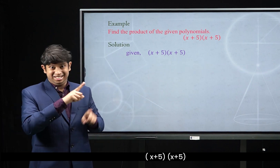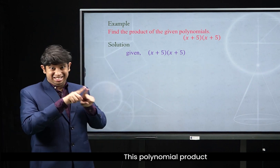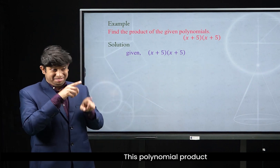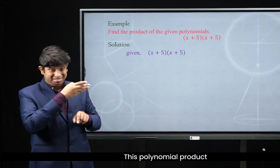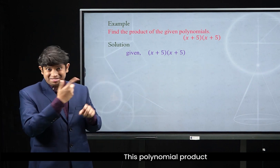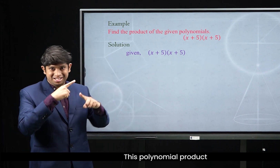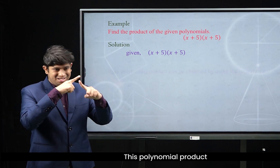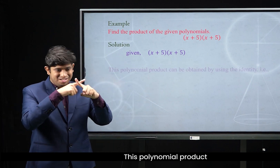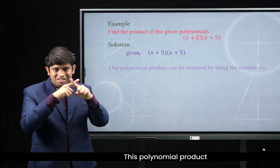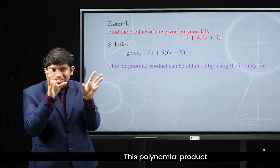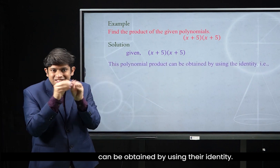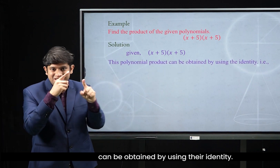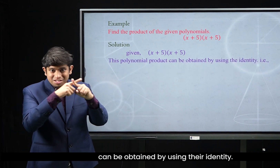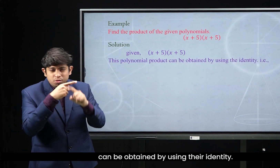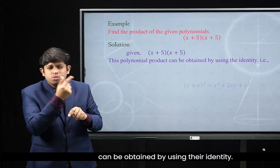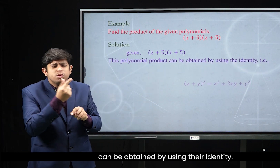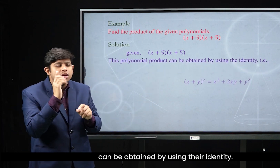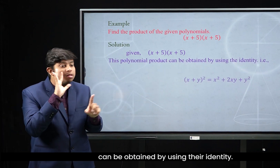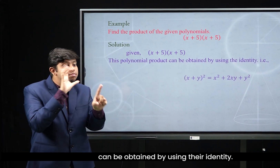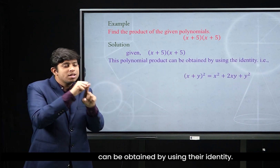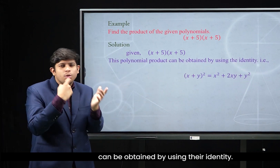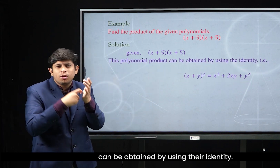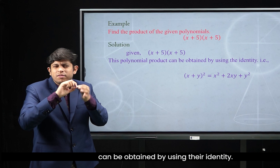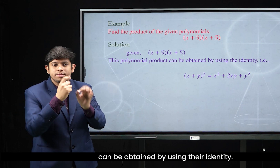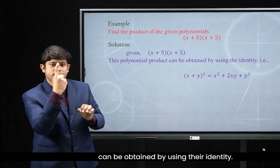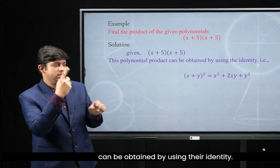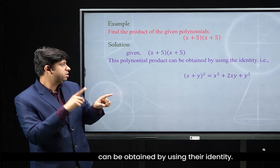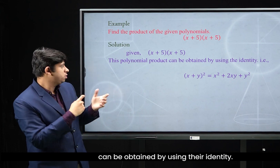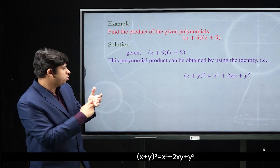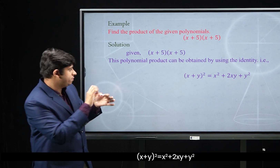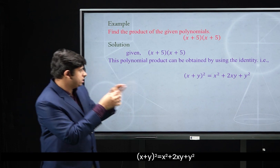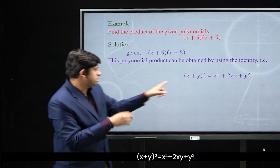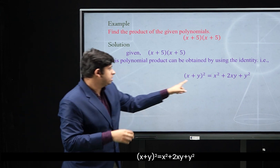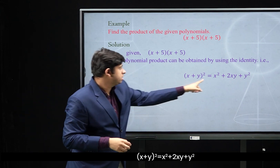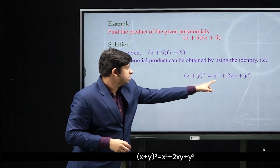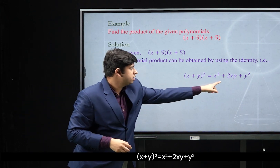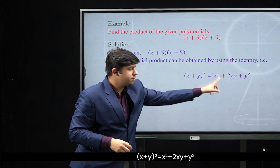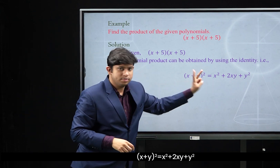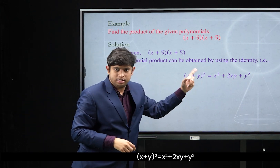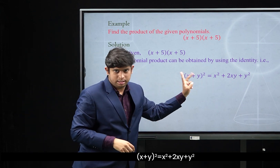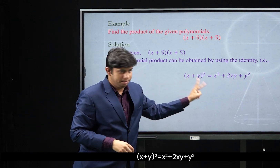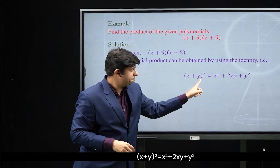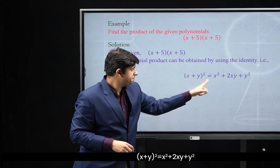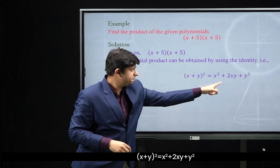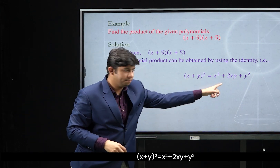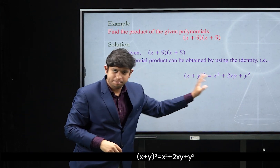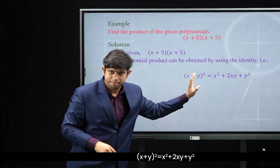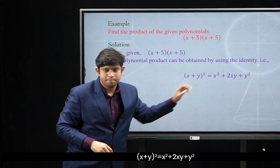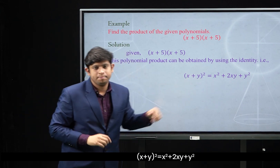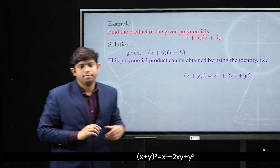This polynomial product can be obtained by using the identity x plus y whole square is equal to x square plus 2xy plus